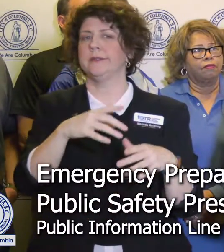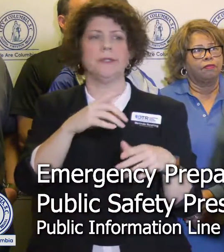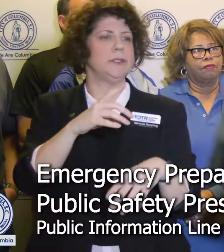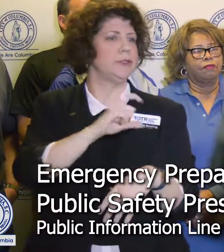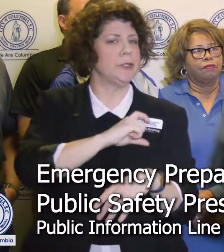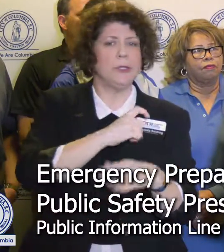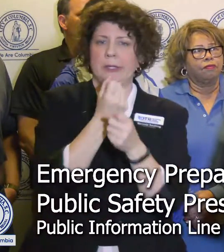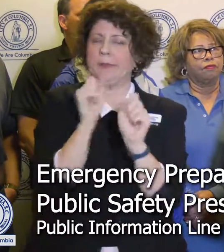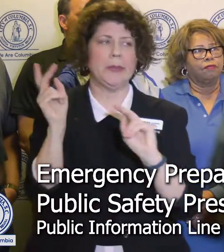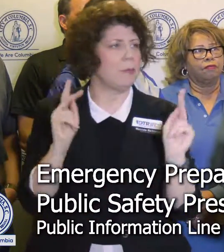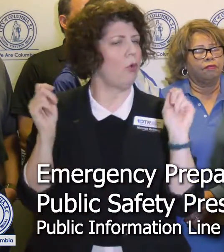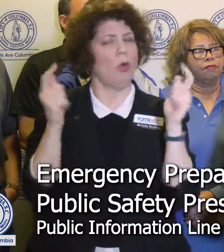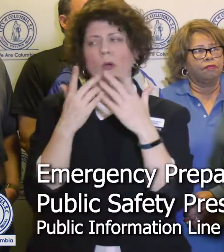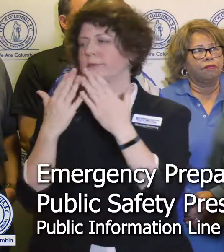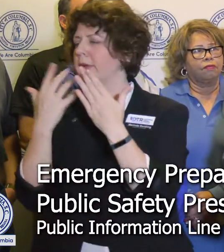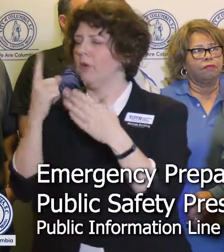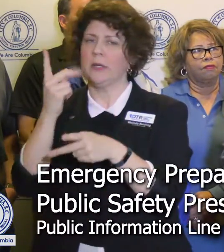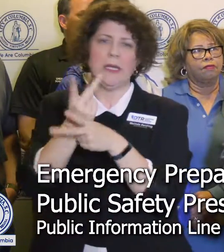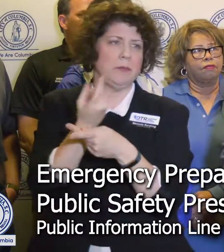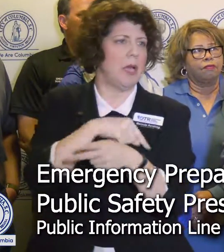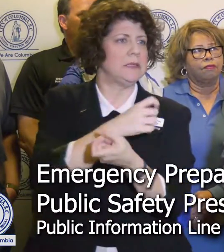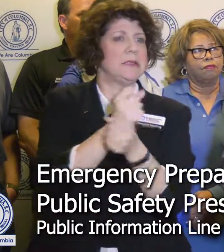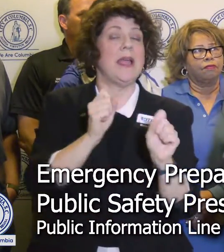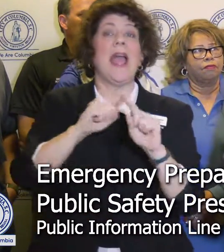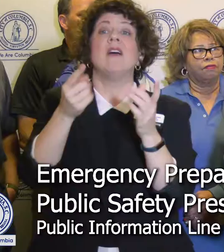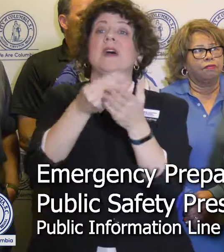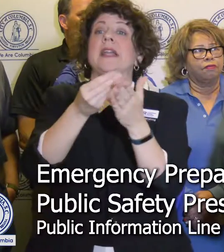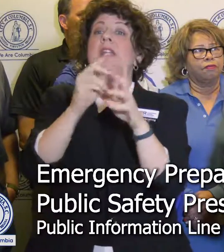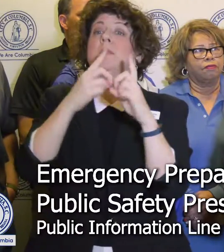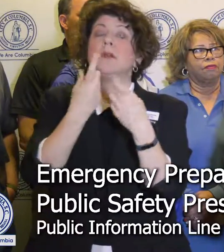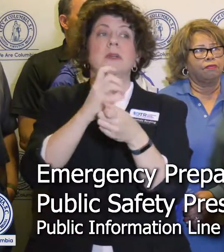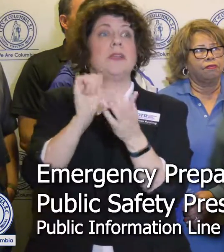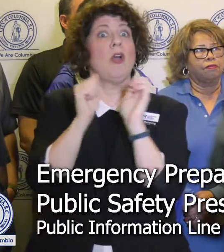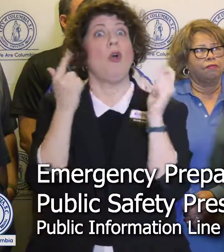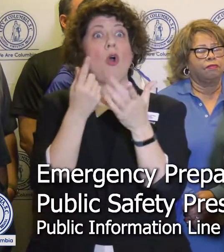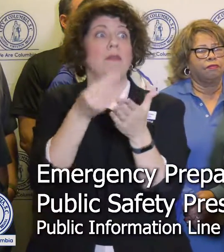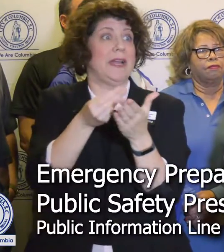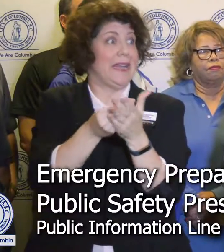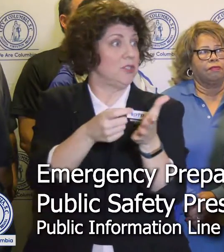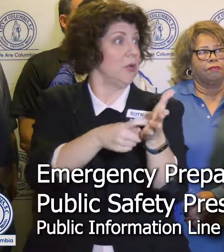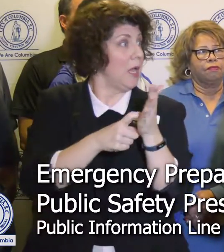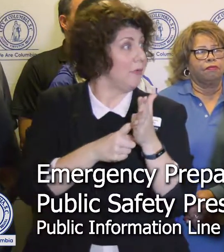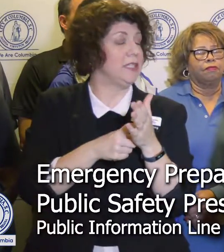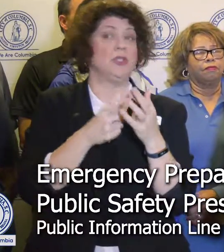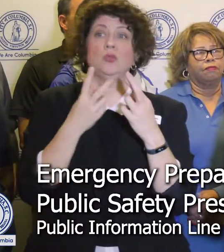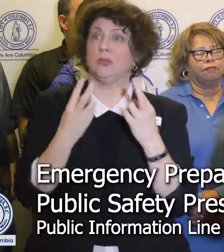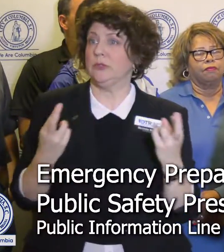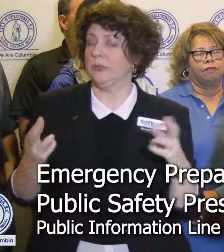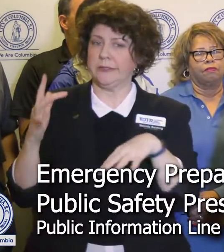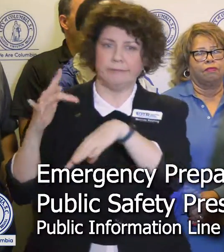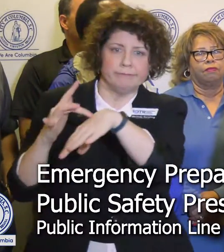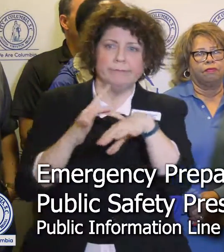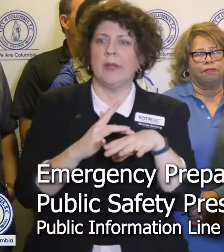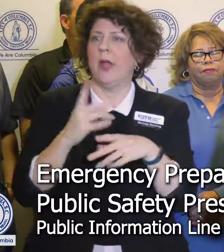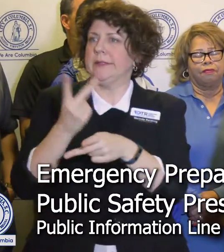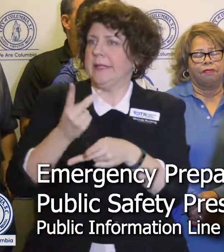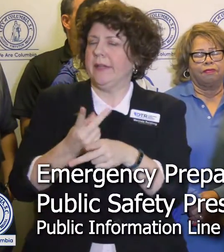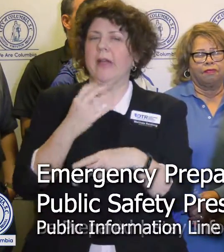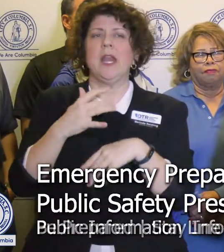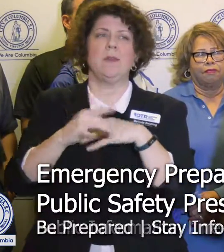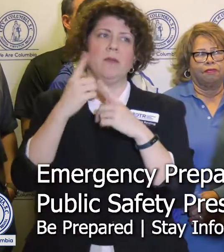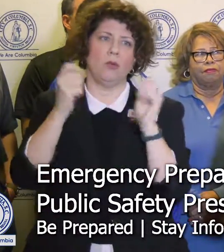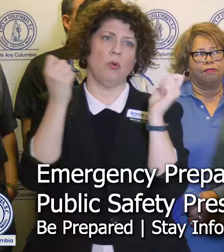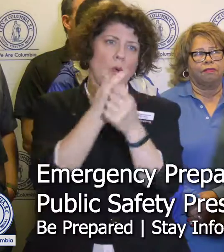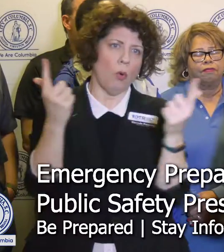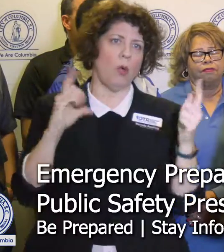that everything is safe and secure, and our financial department for making sure that all of our financial obligations and resources are taken care of and available to